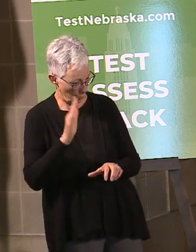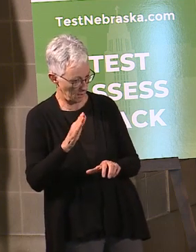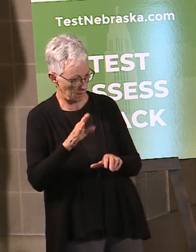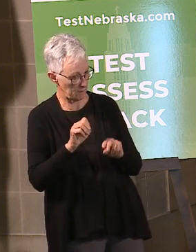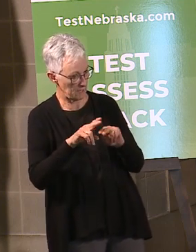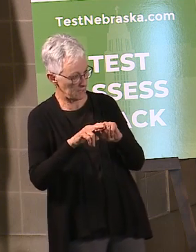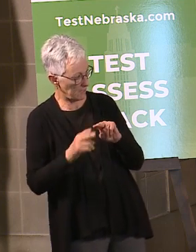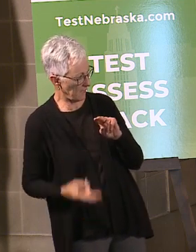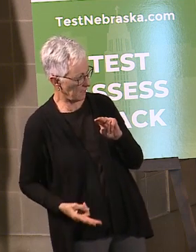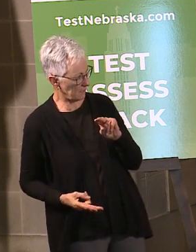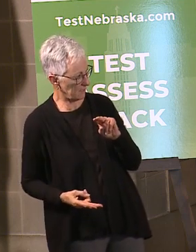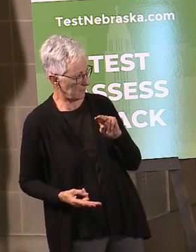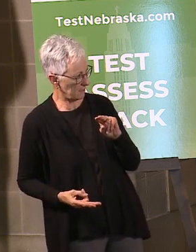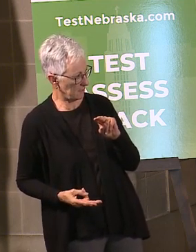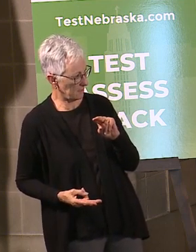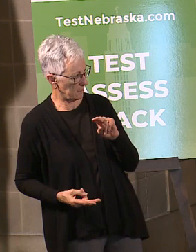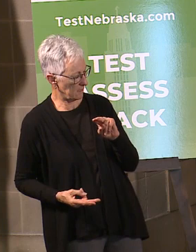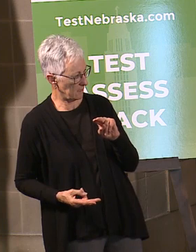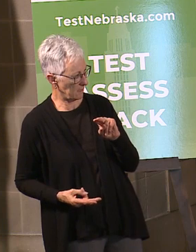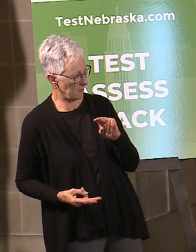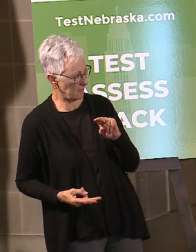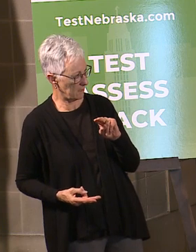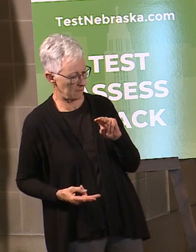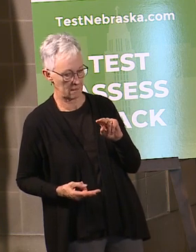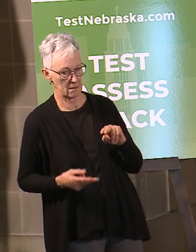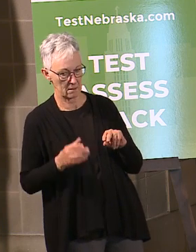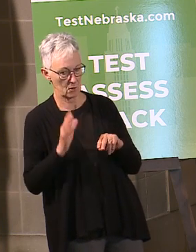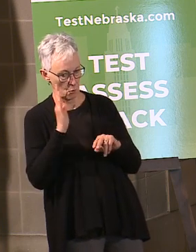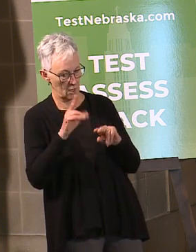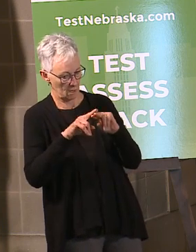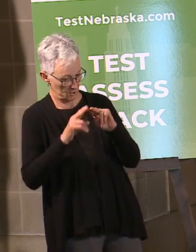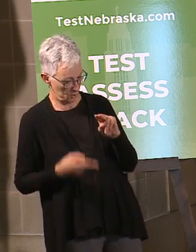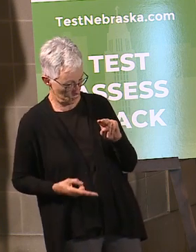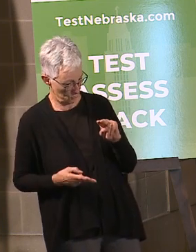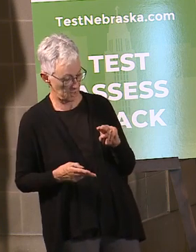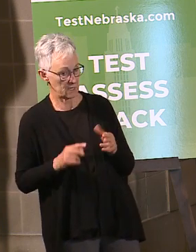massage, oh, come on, why can't I get? Salon, okay.